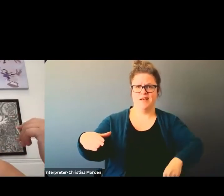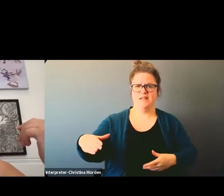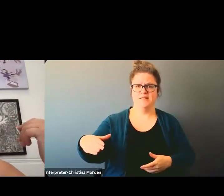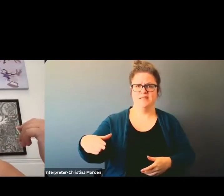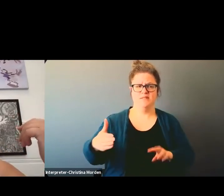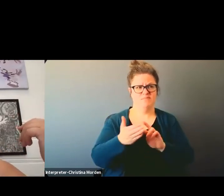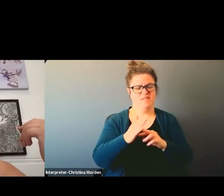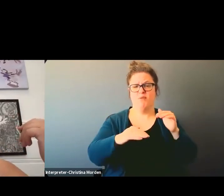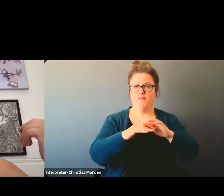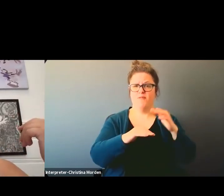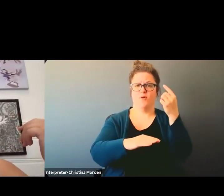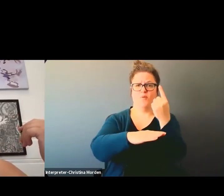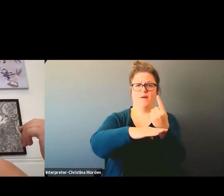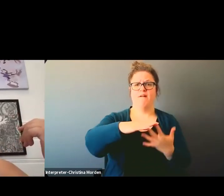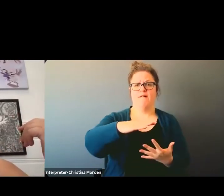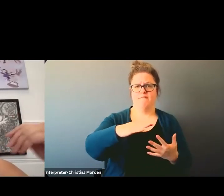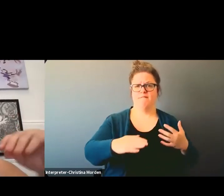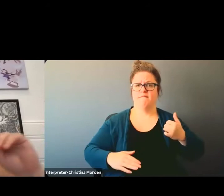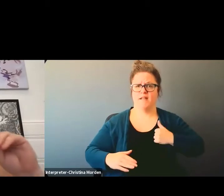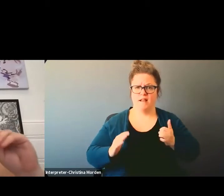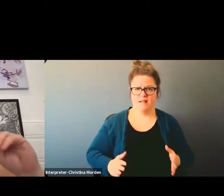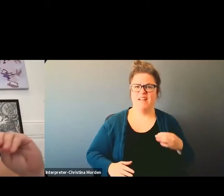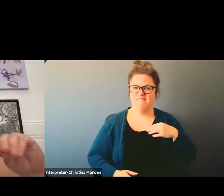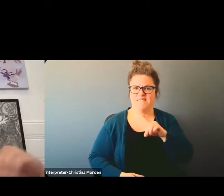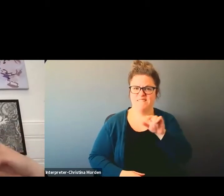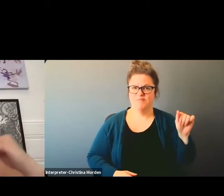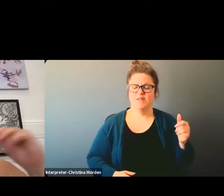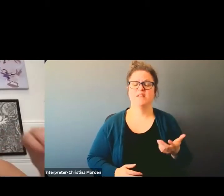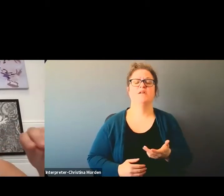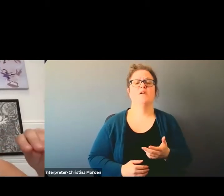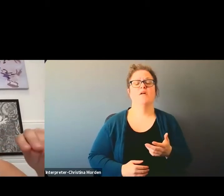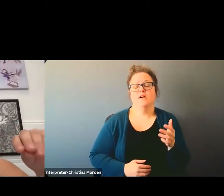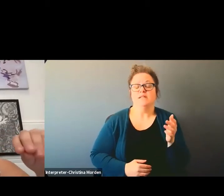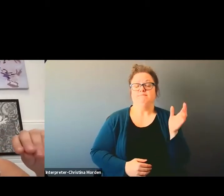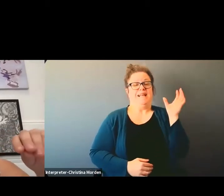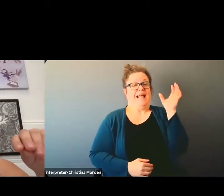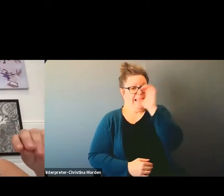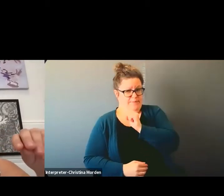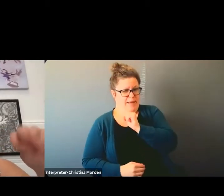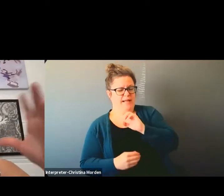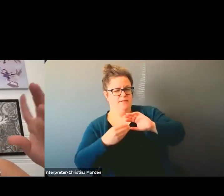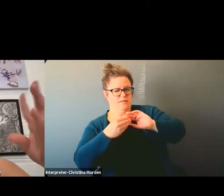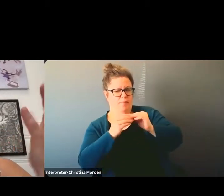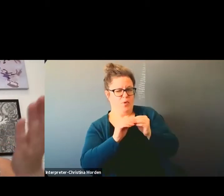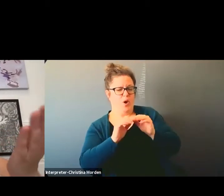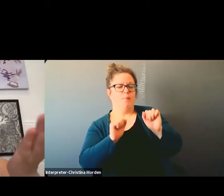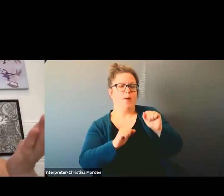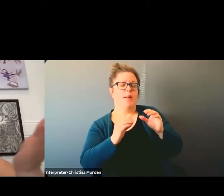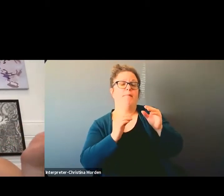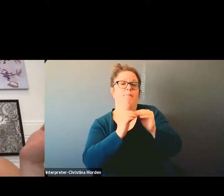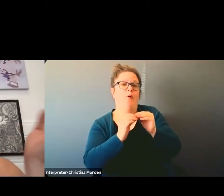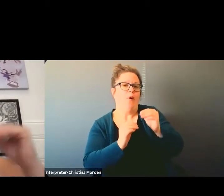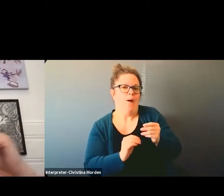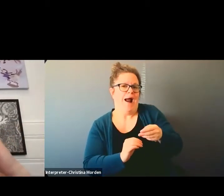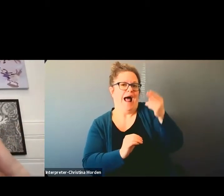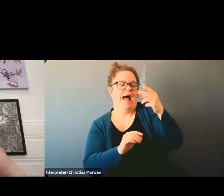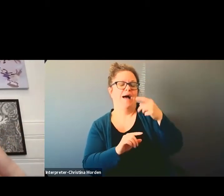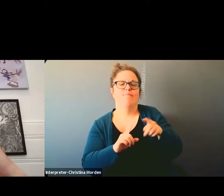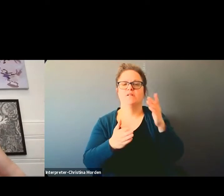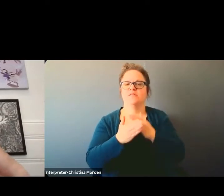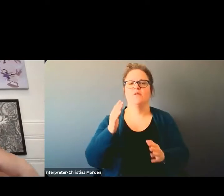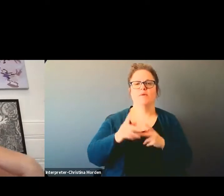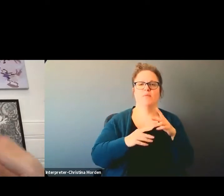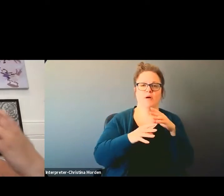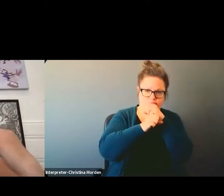1 in 5 Canadians. And they also estimate that this number is probably higher, but people are afraid to admit that they